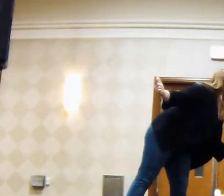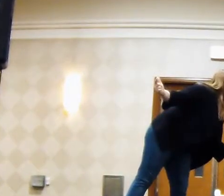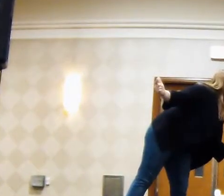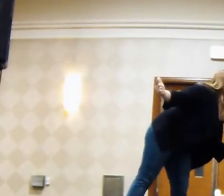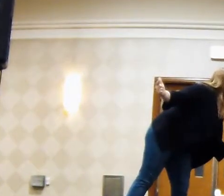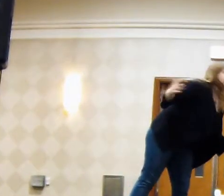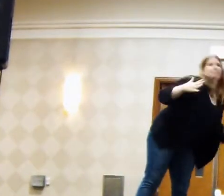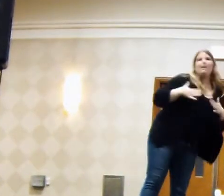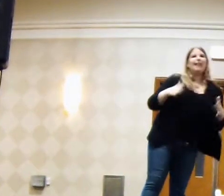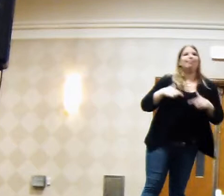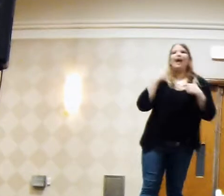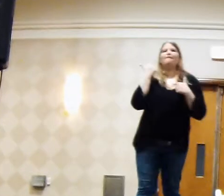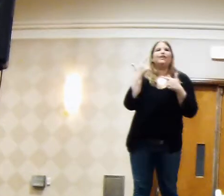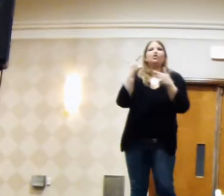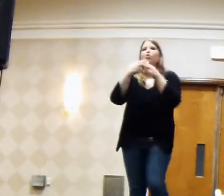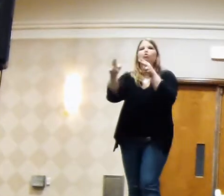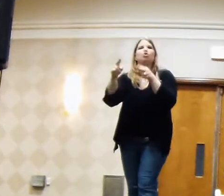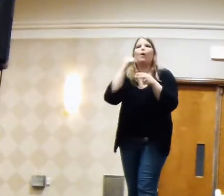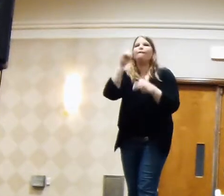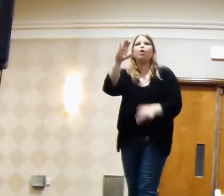My life is too short.